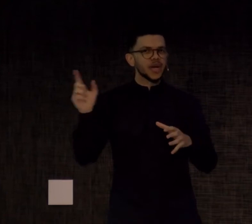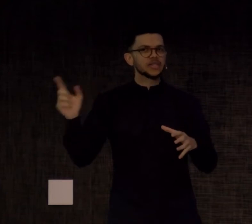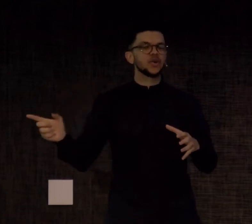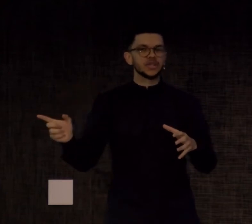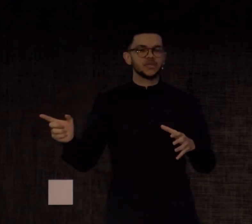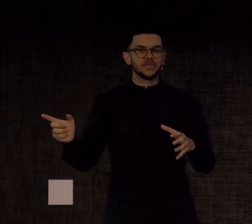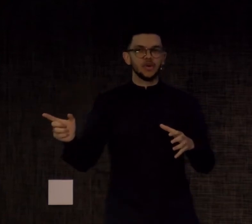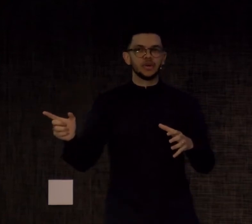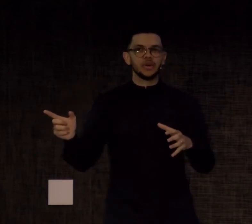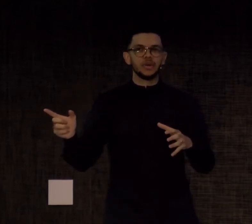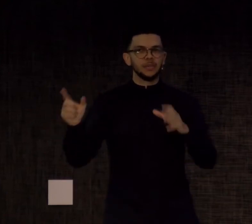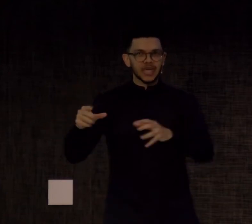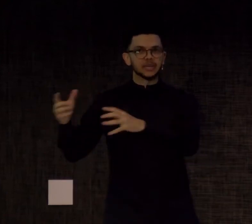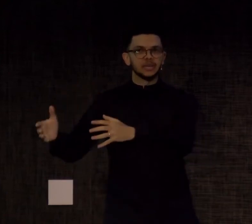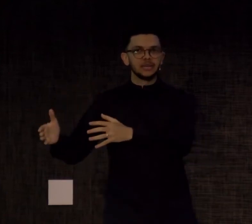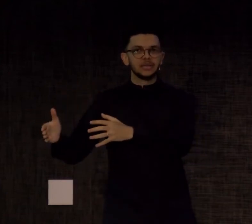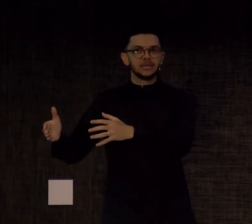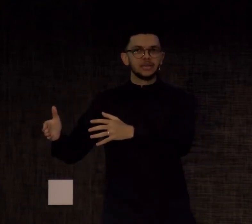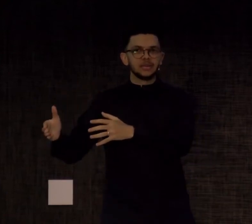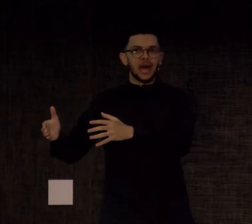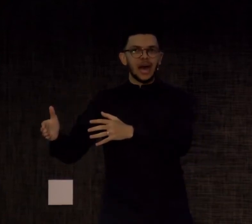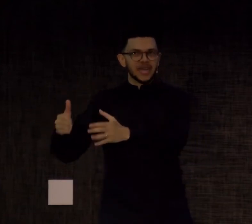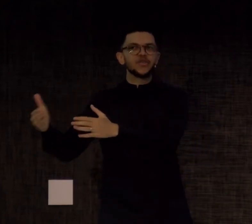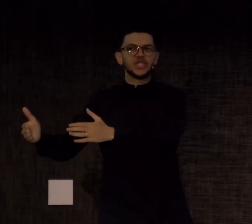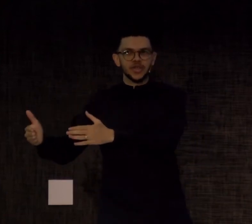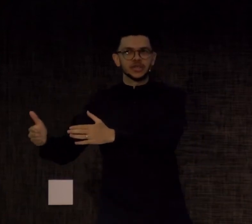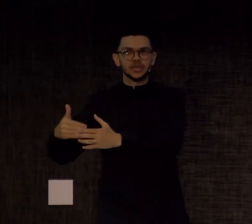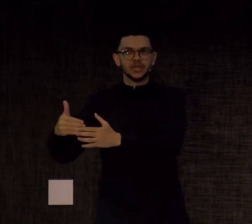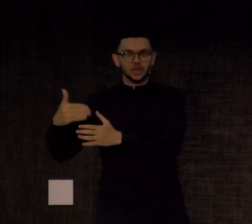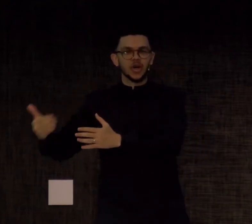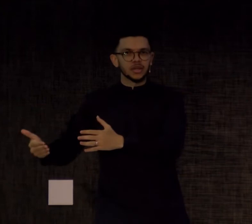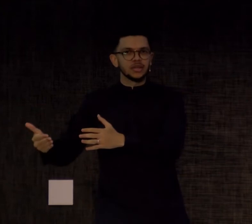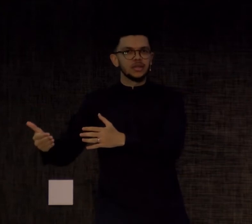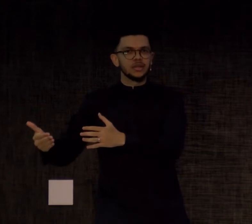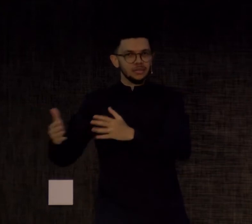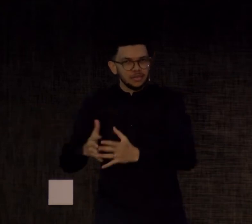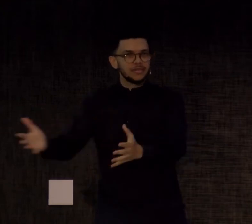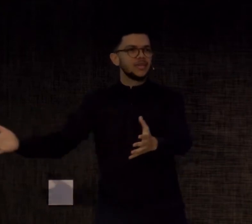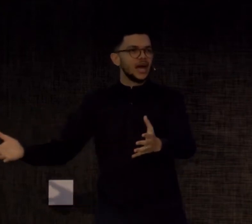one has thought this before, but I bet if we do this, it'll work.